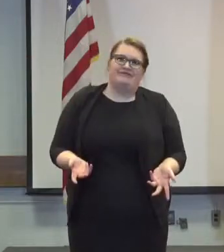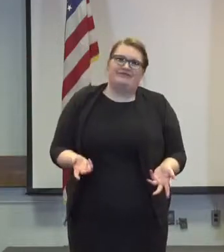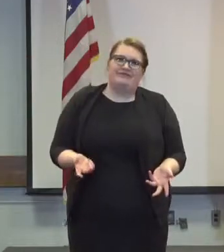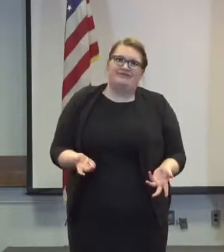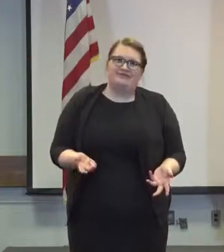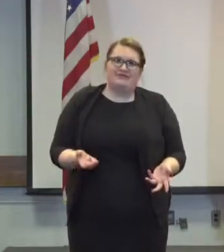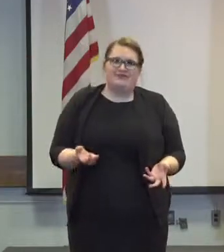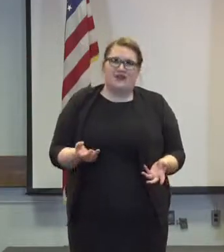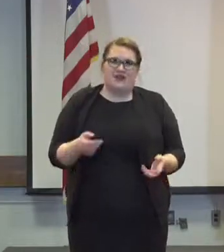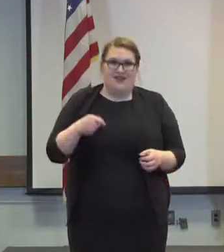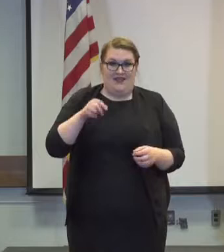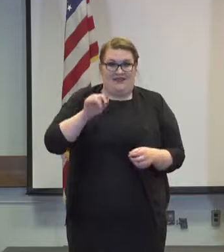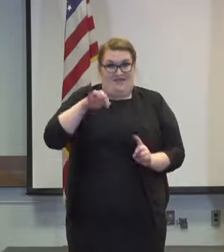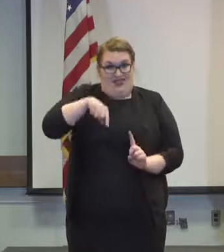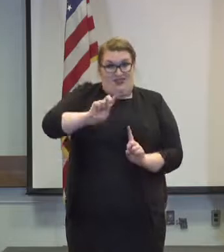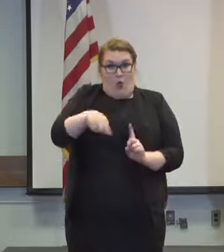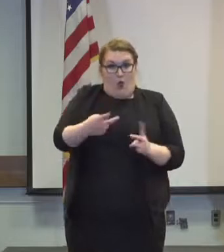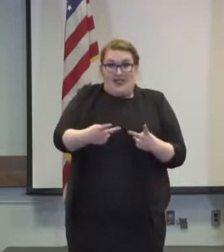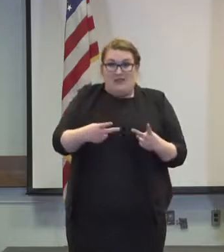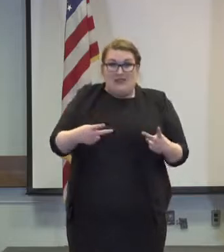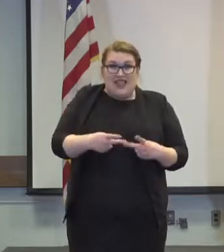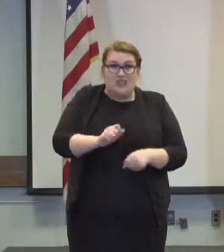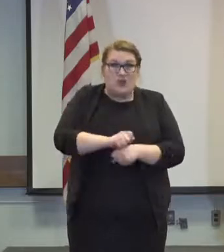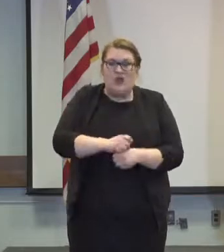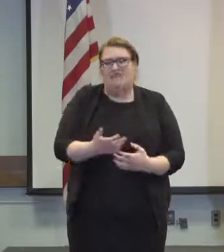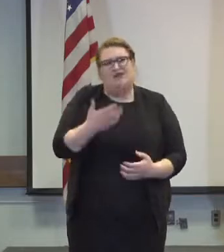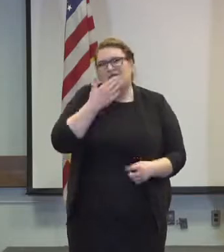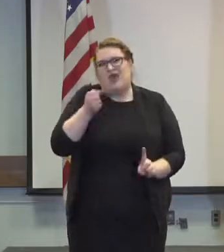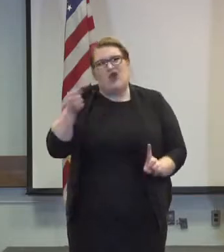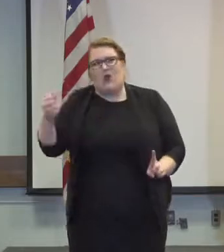only place they could work, we decided it was safer to keep them home.